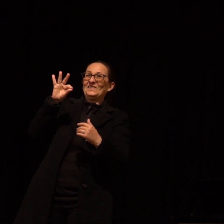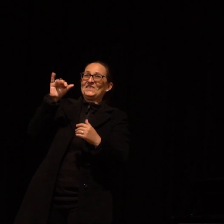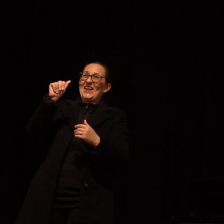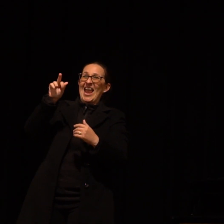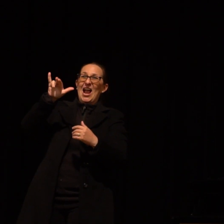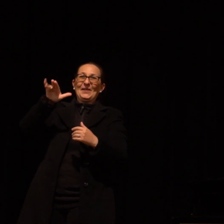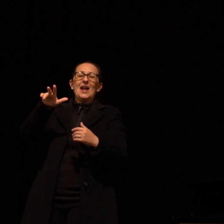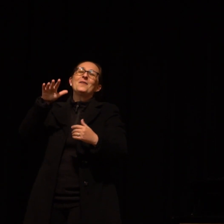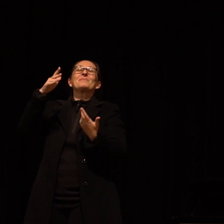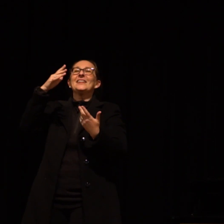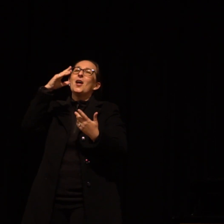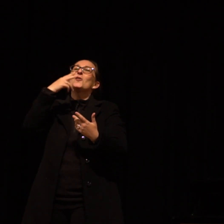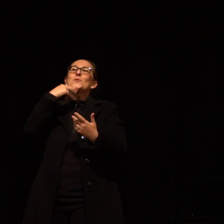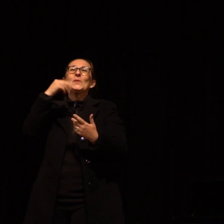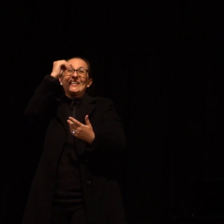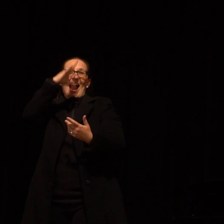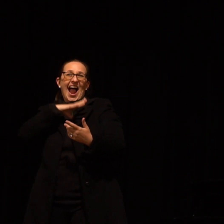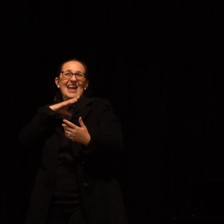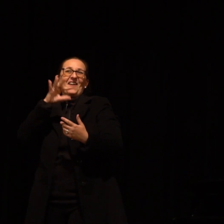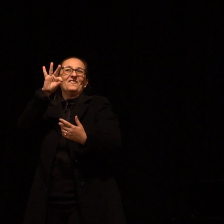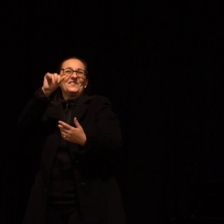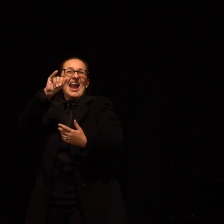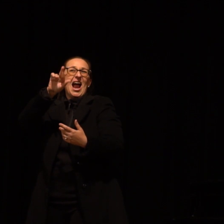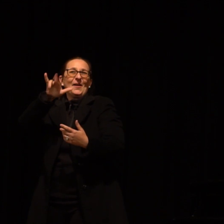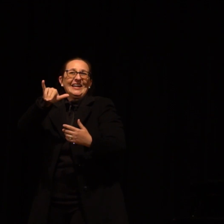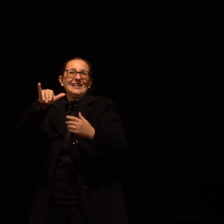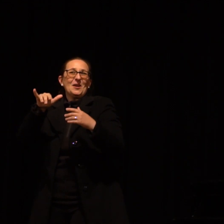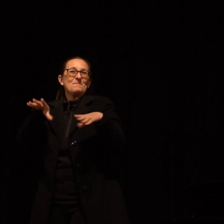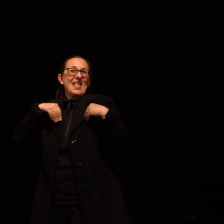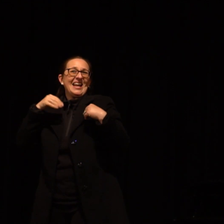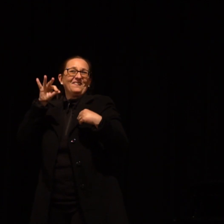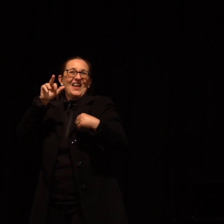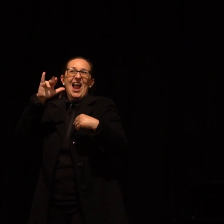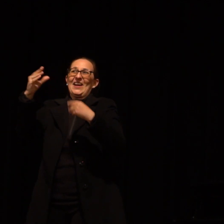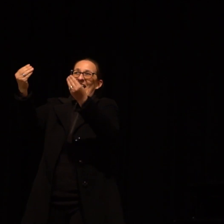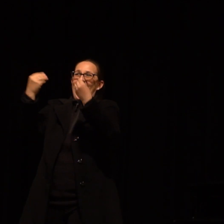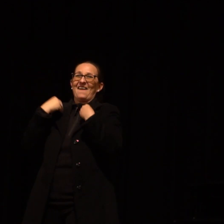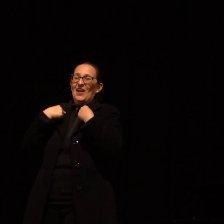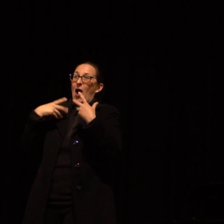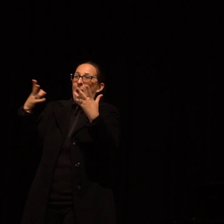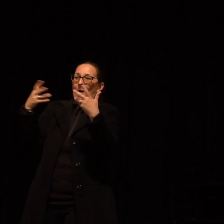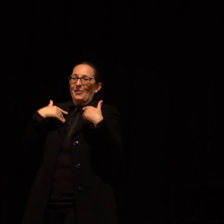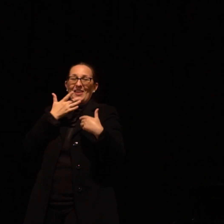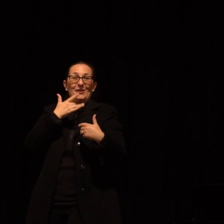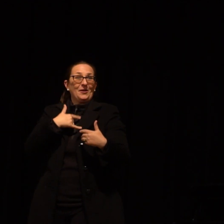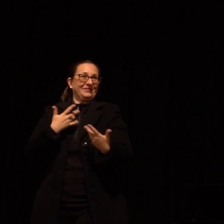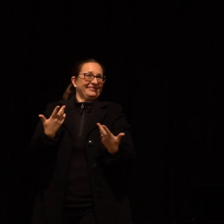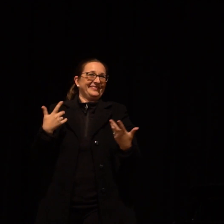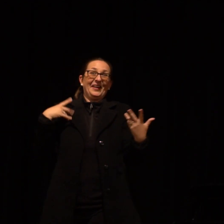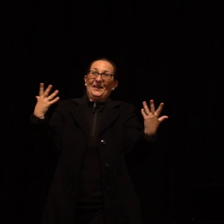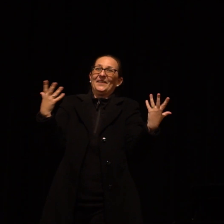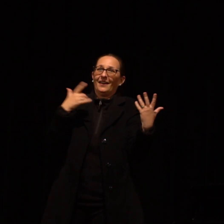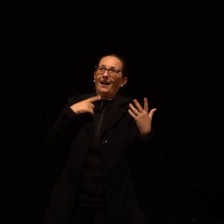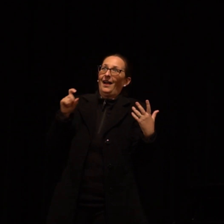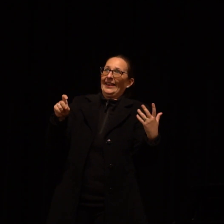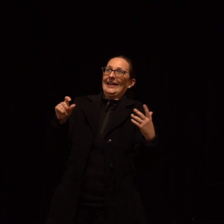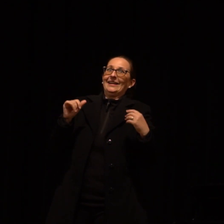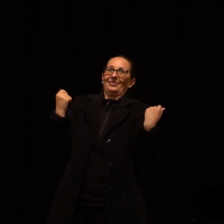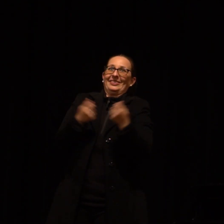And I thought, wow, he's a cute boy. He looked like, and the blanket was a fairy blanket. And I thought, oh, this